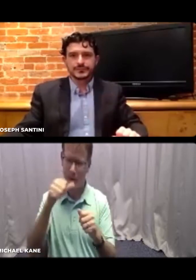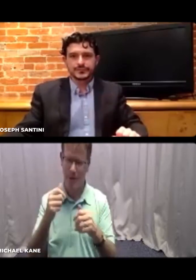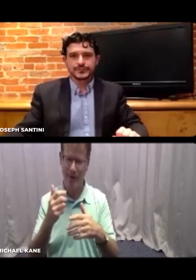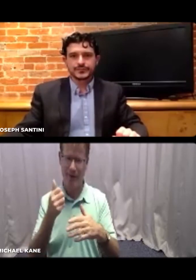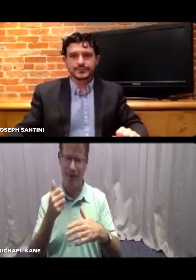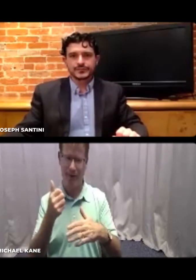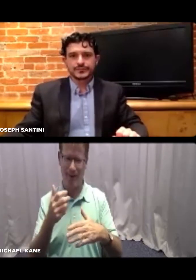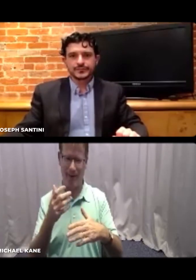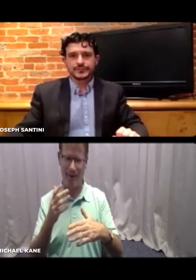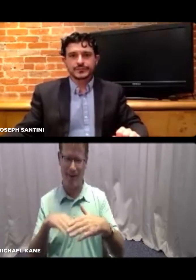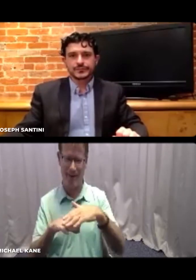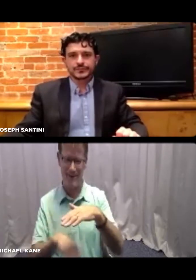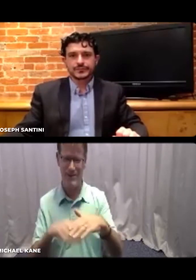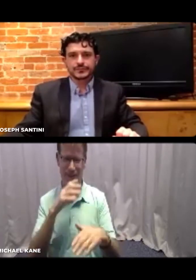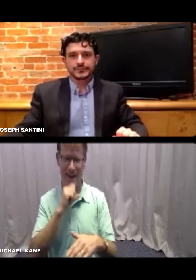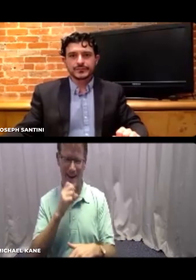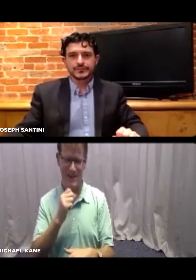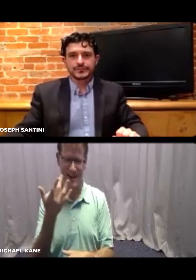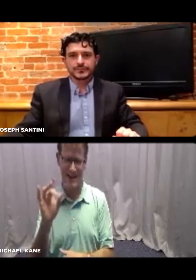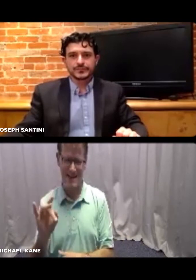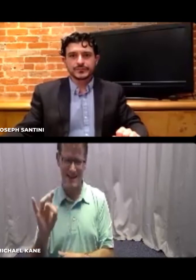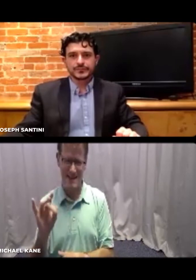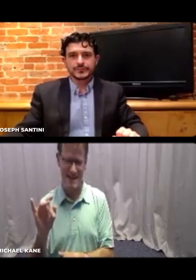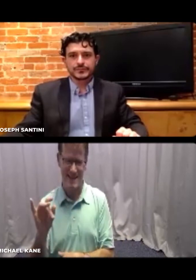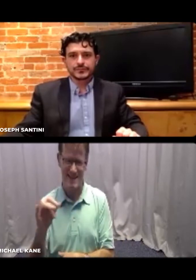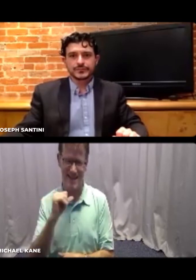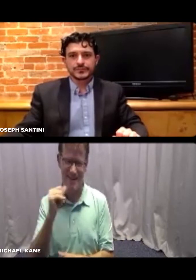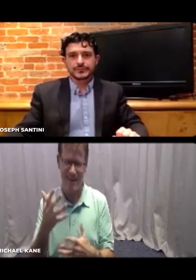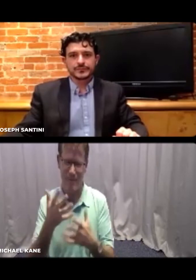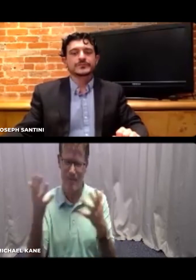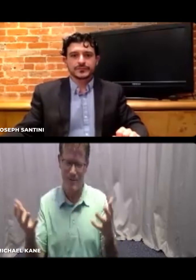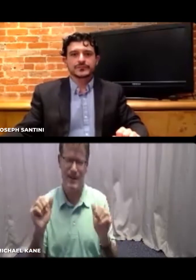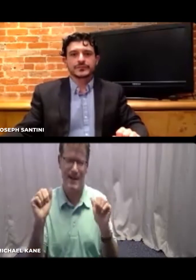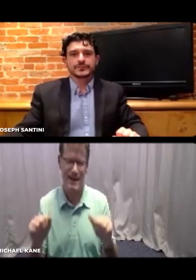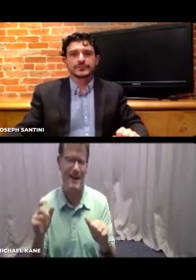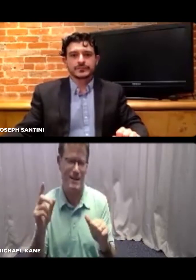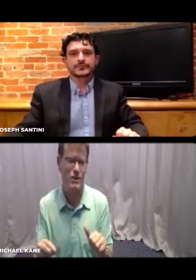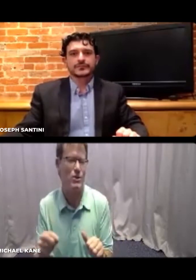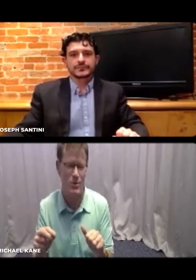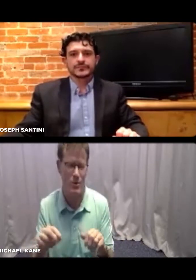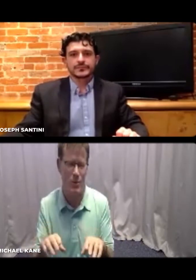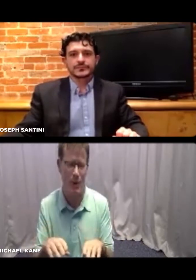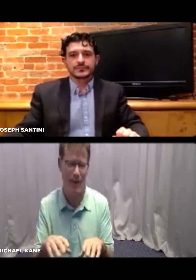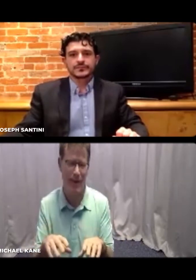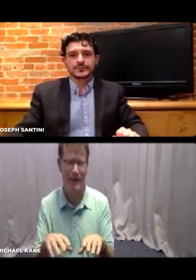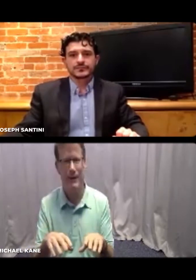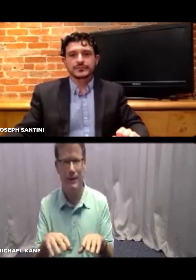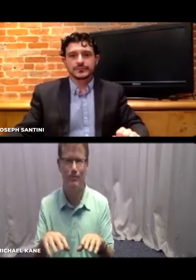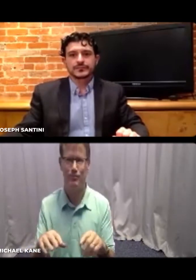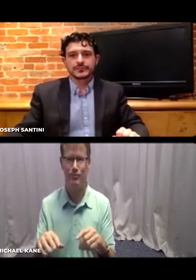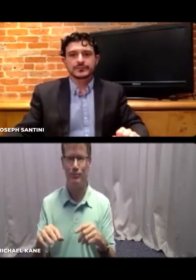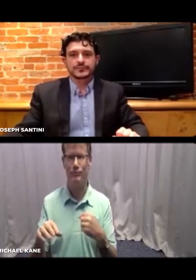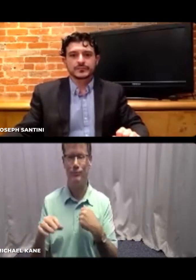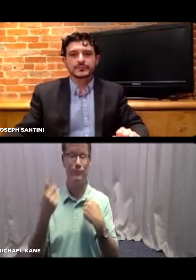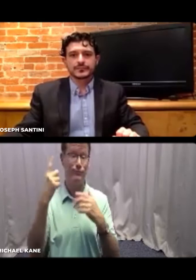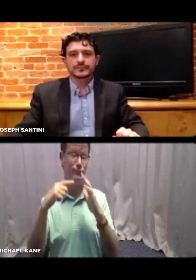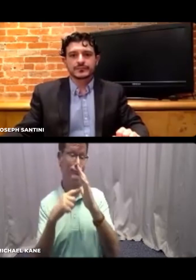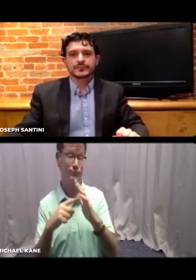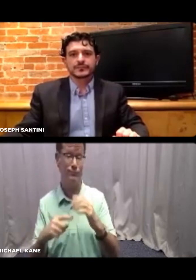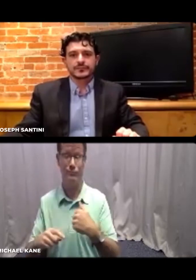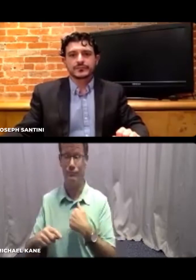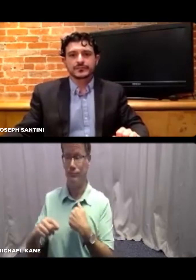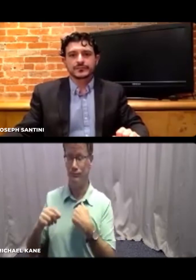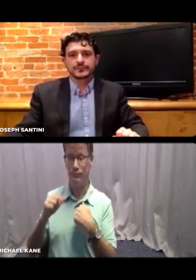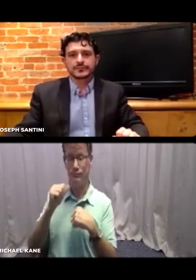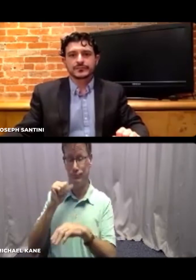That's cool. Now, under the age of 18, there's really not much that someone can do in terms of opening an account. For example,